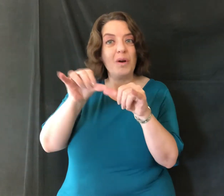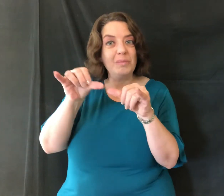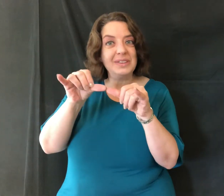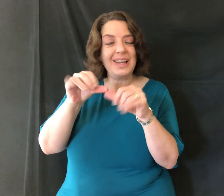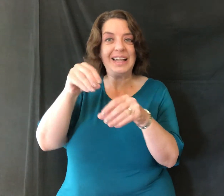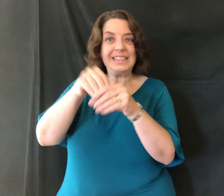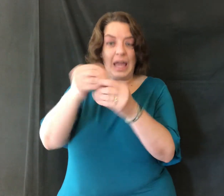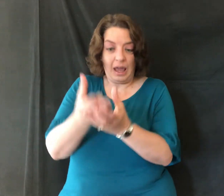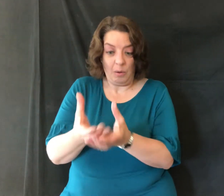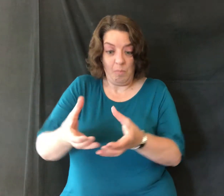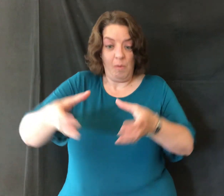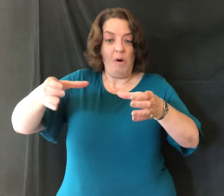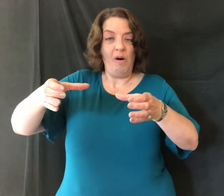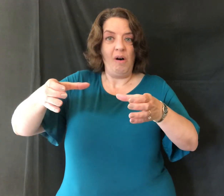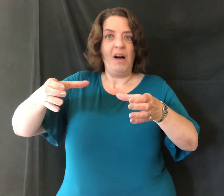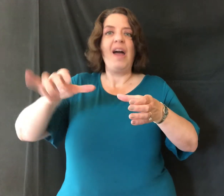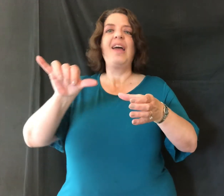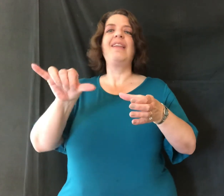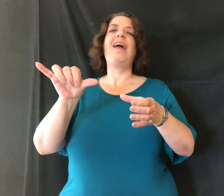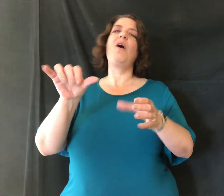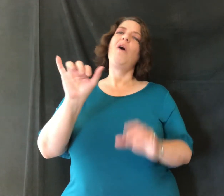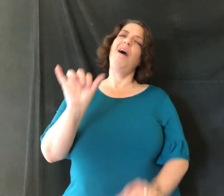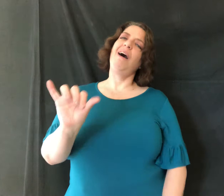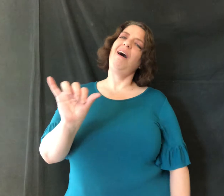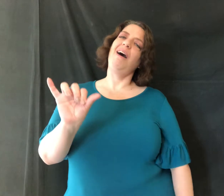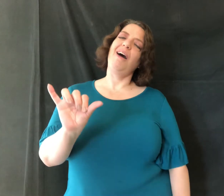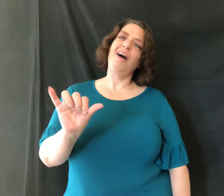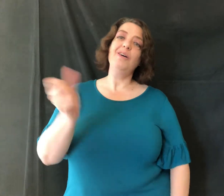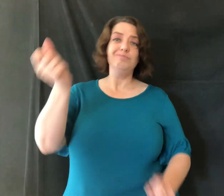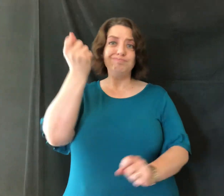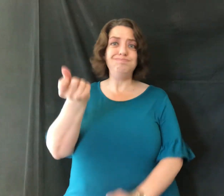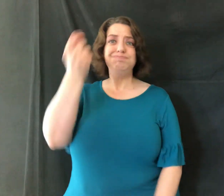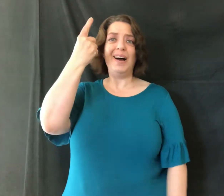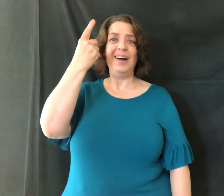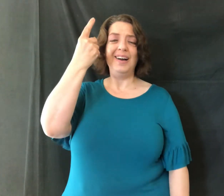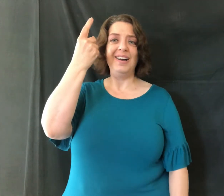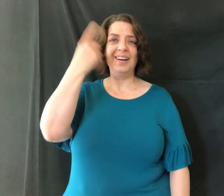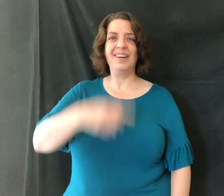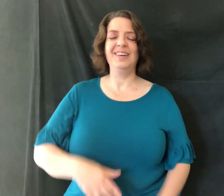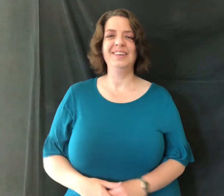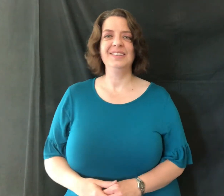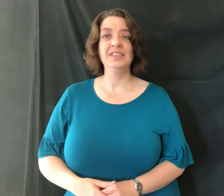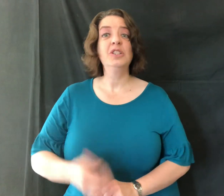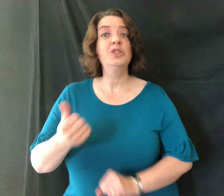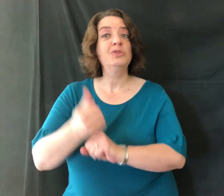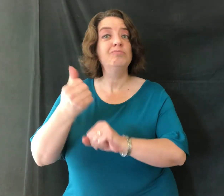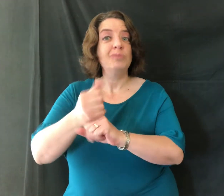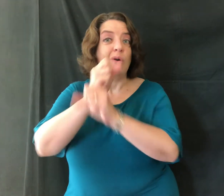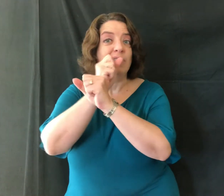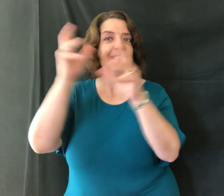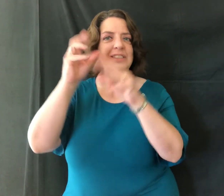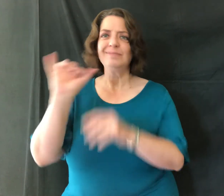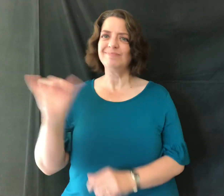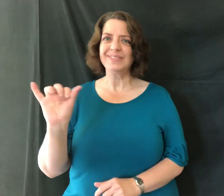it normal sized and in a bowl, then it's clear and you understand what it is.